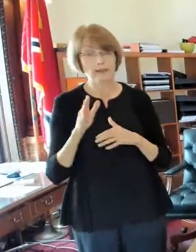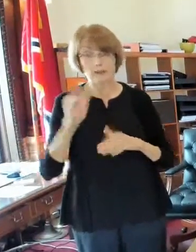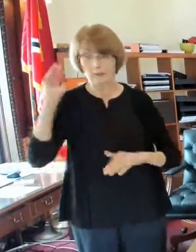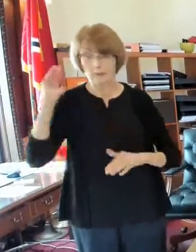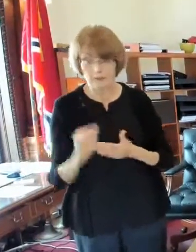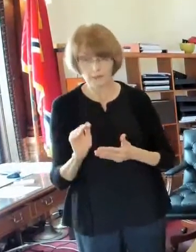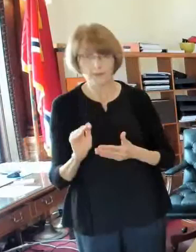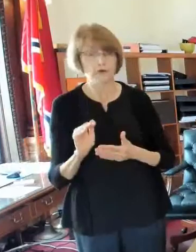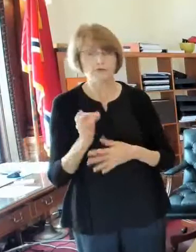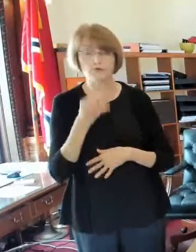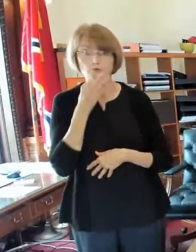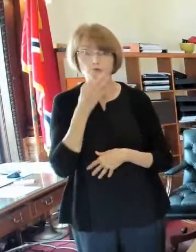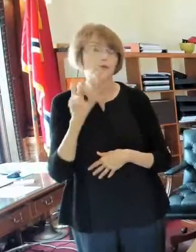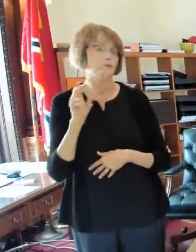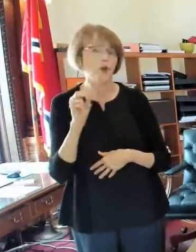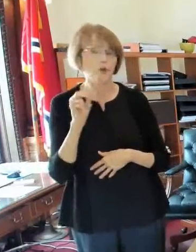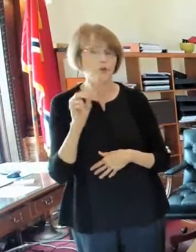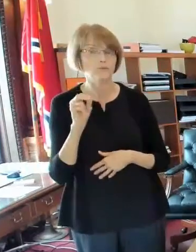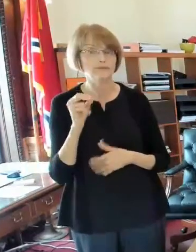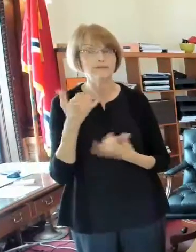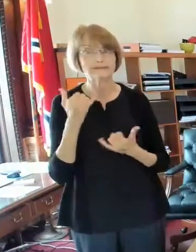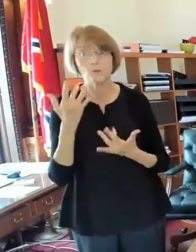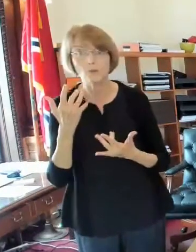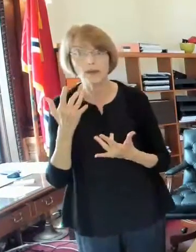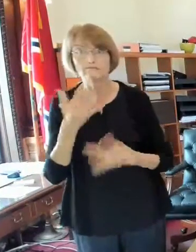you know, for vaccines